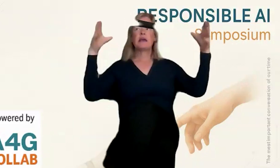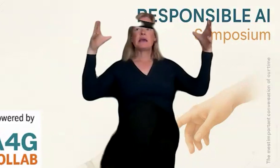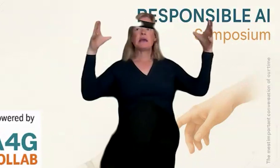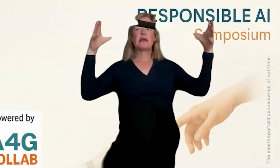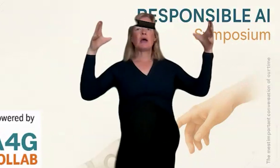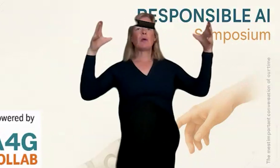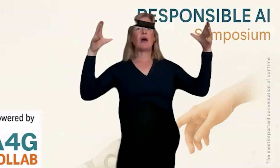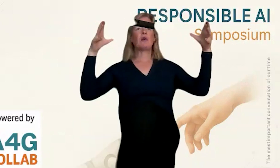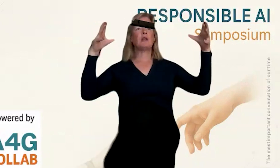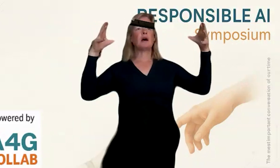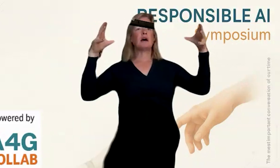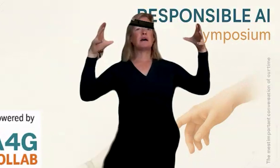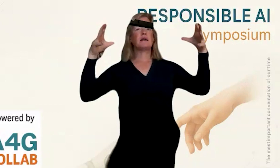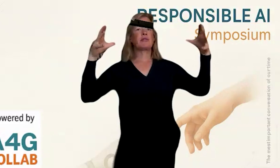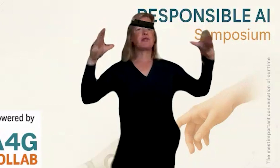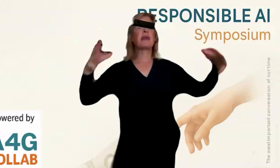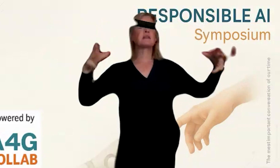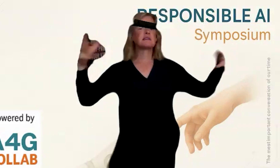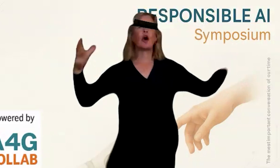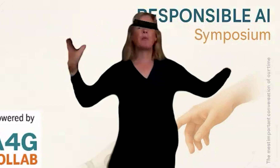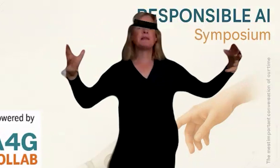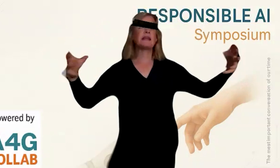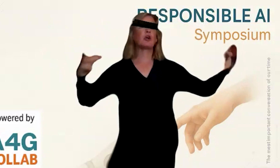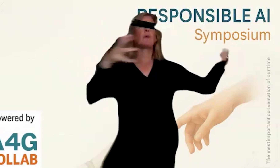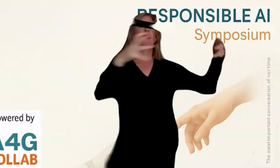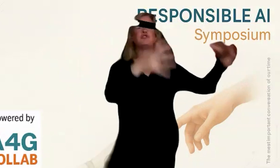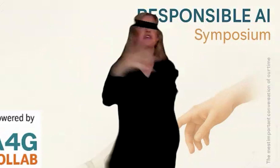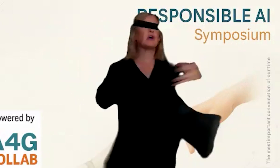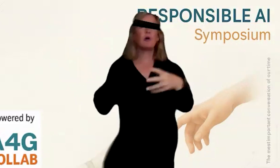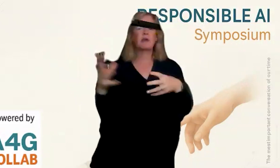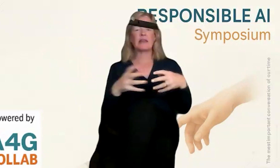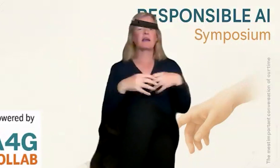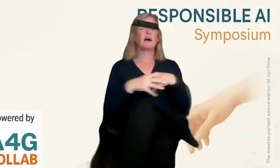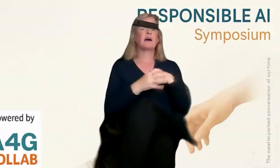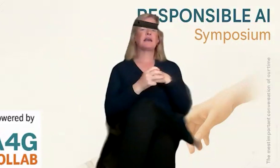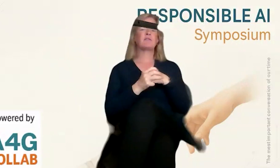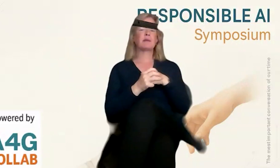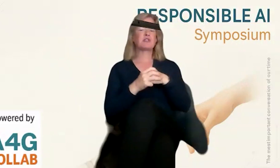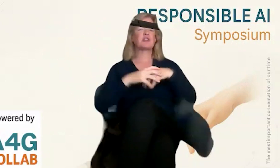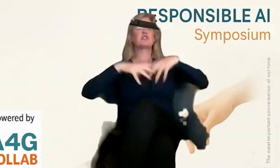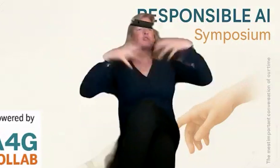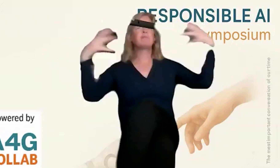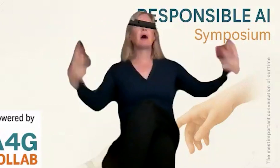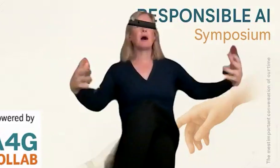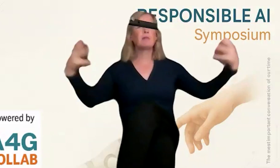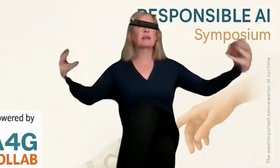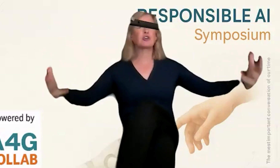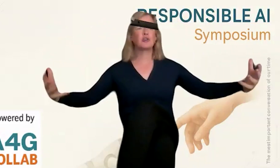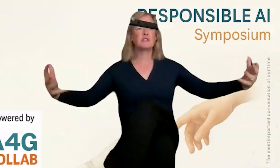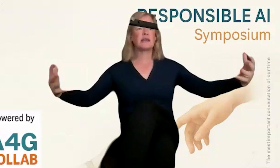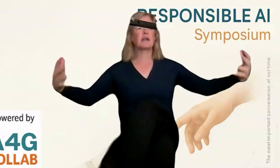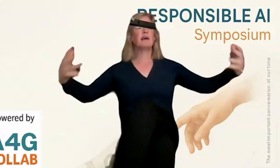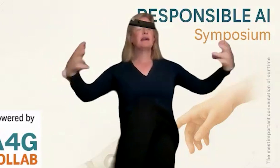started around things like open data around geolocating information and this sort of